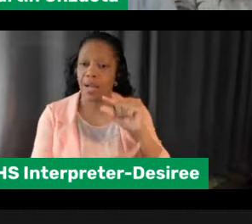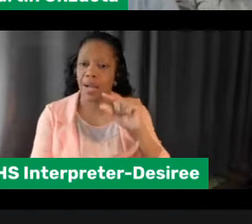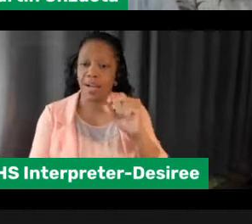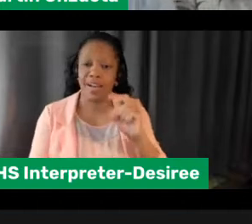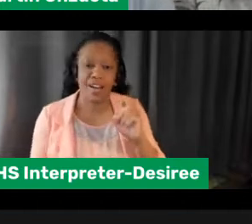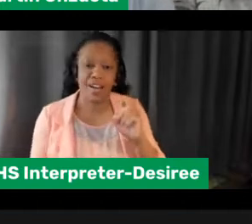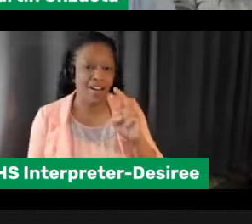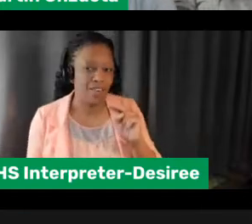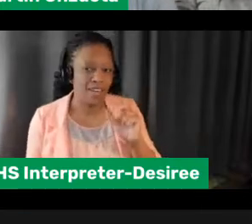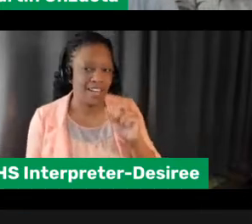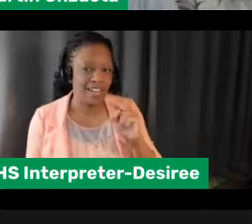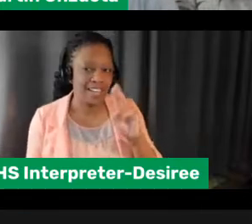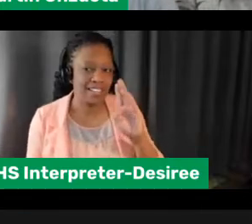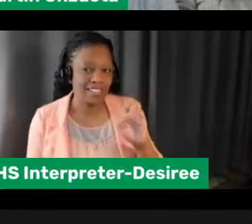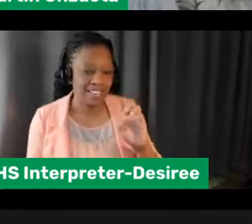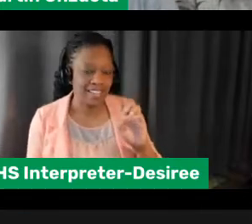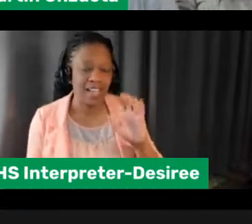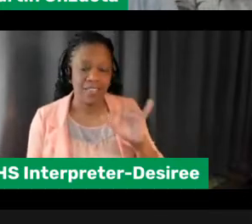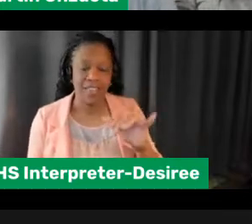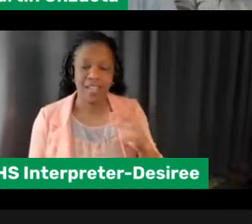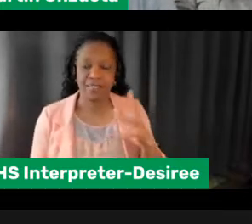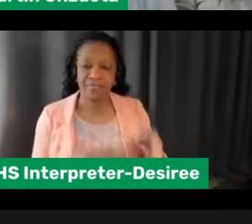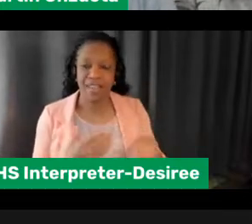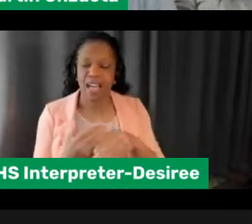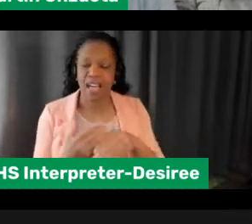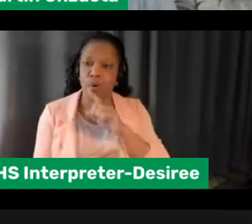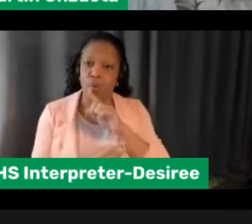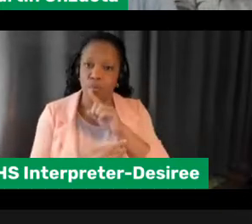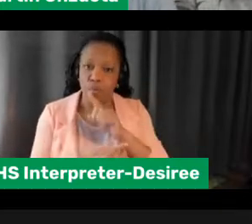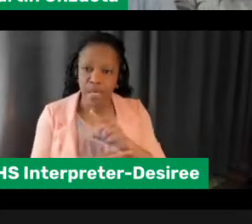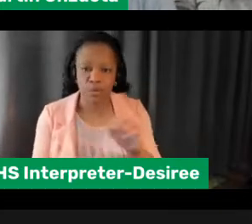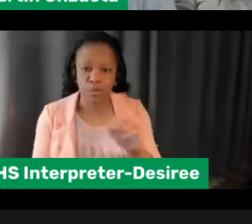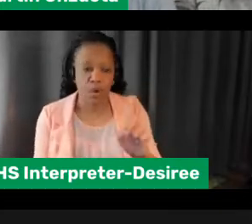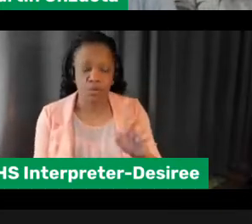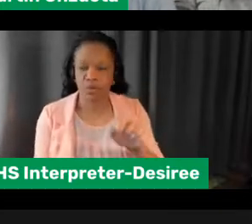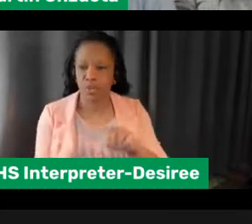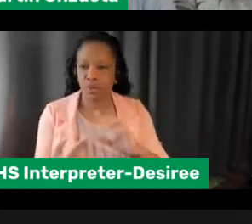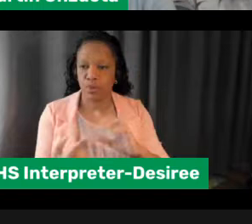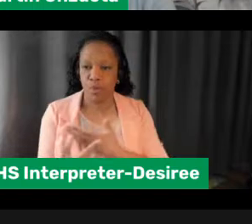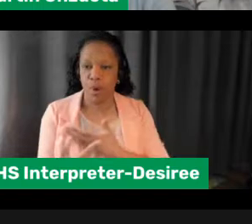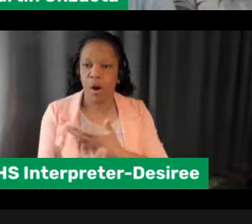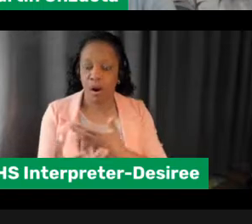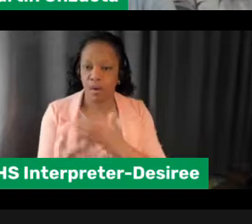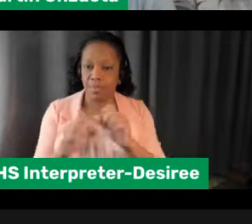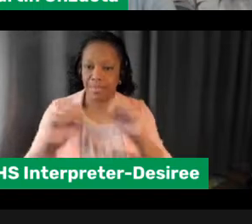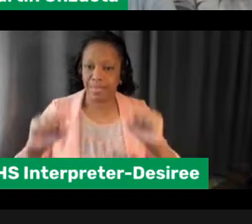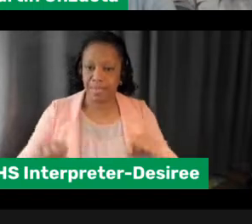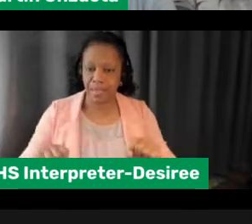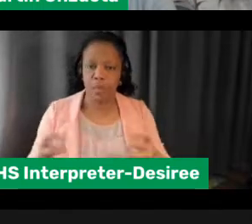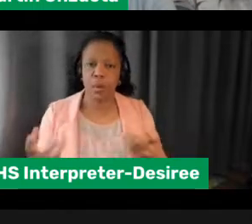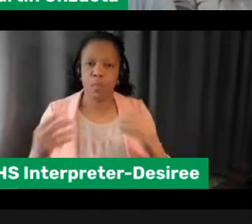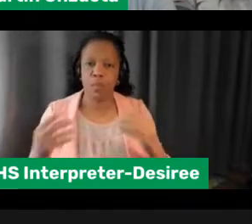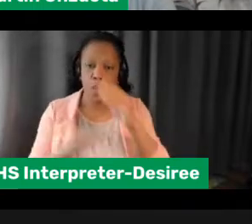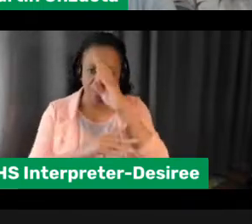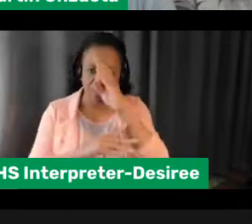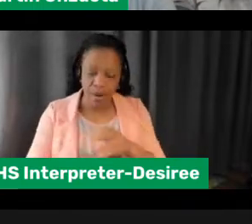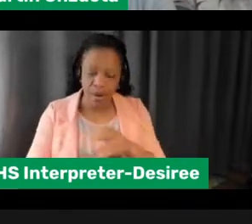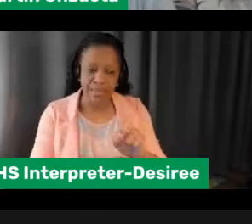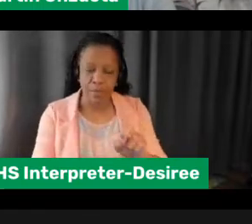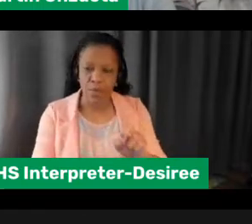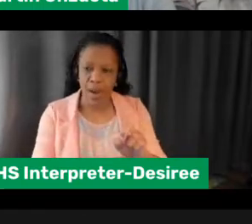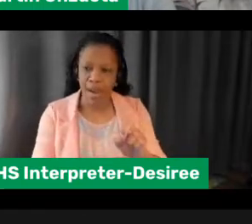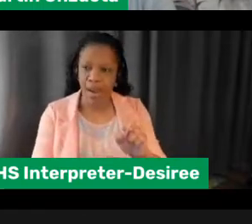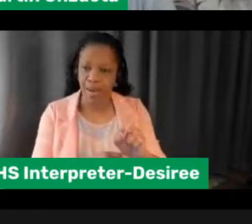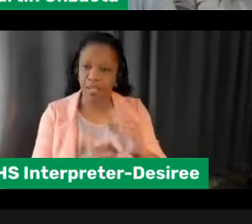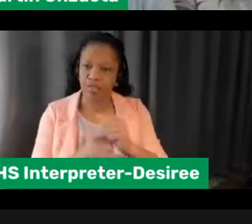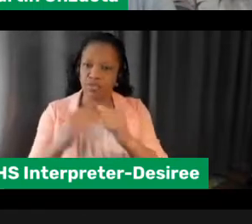of democracy into our system. So participatory budgeting and more direct democratic structures when it comes